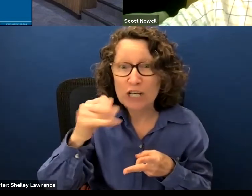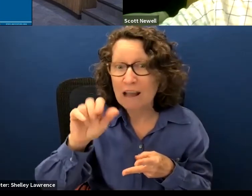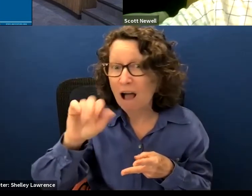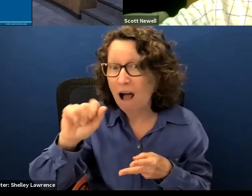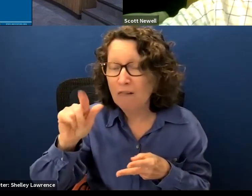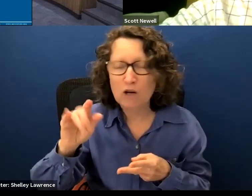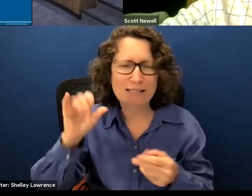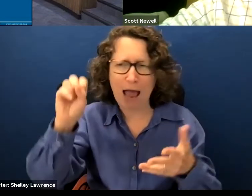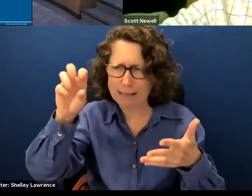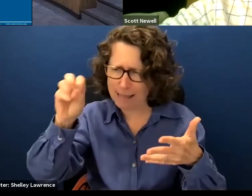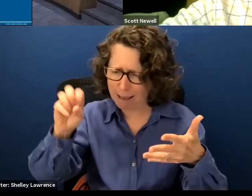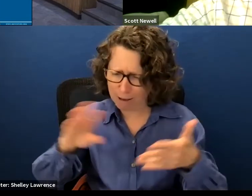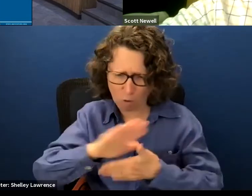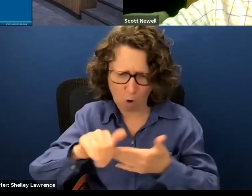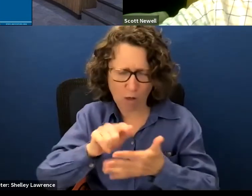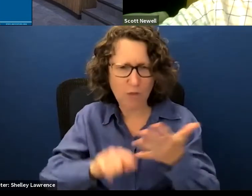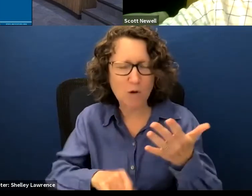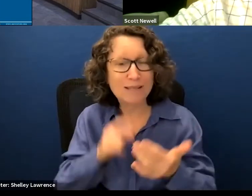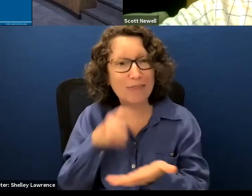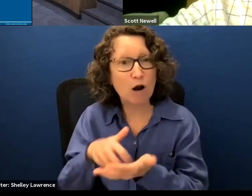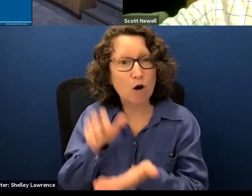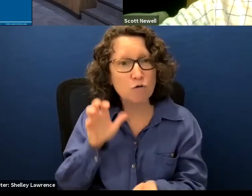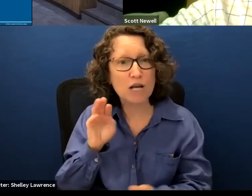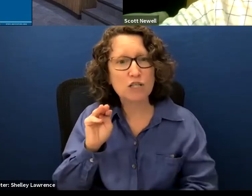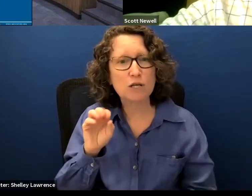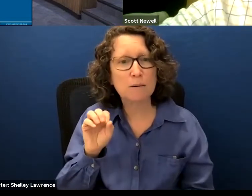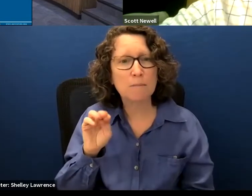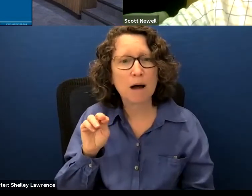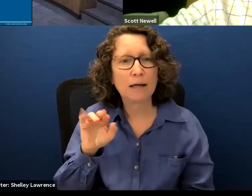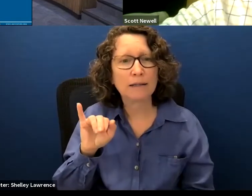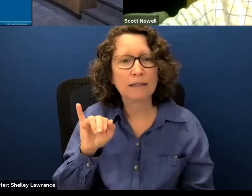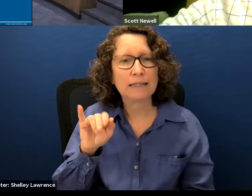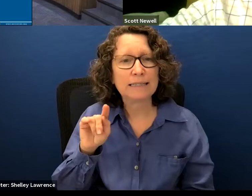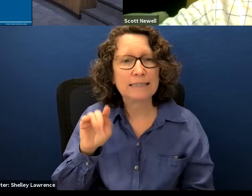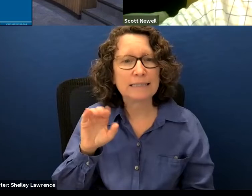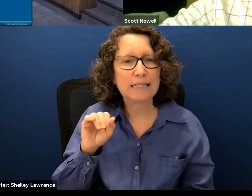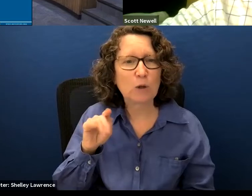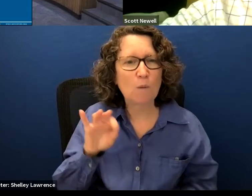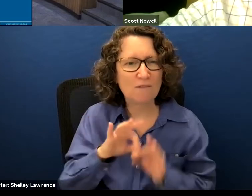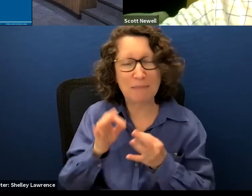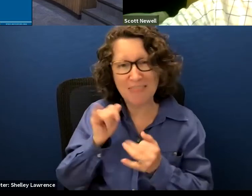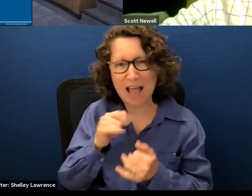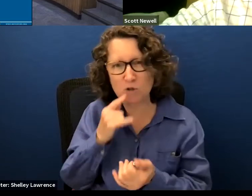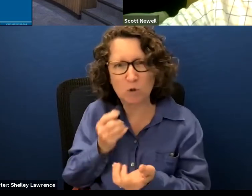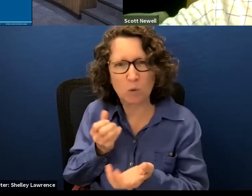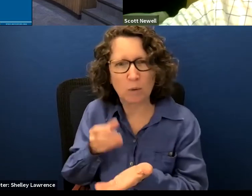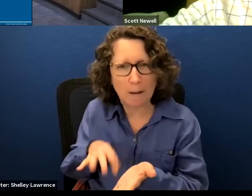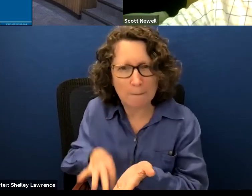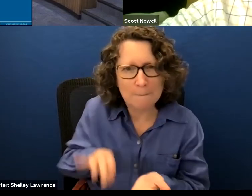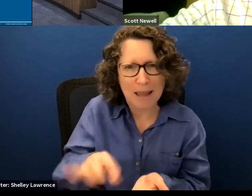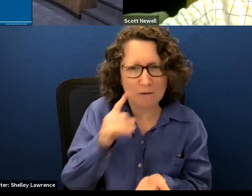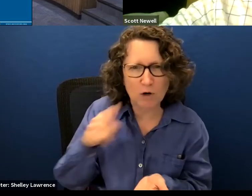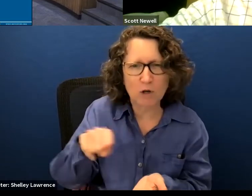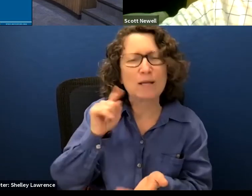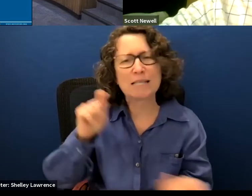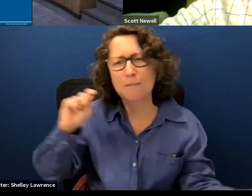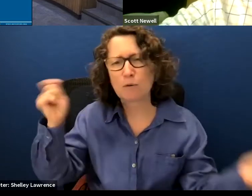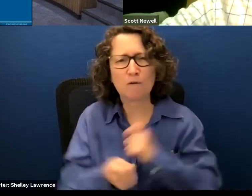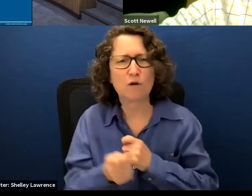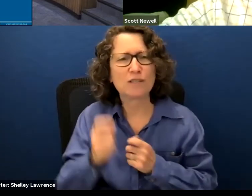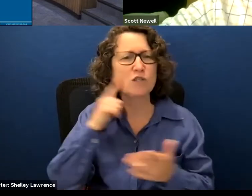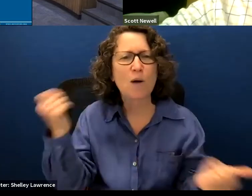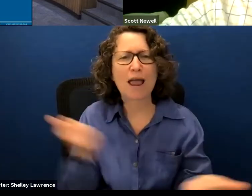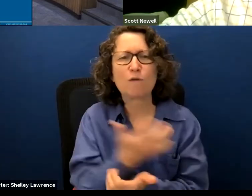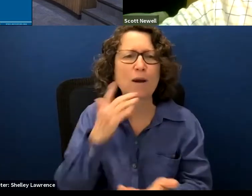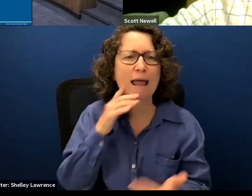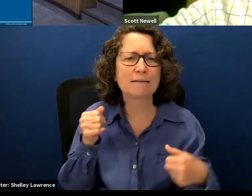go down the list. They're rich Montecito families. That's who got you in. It's time to reverse it so everybody